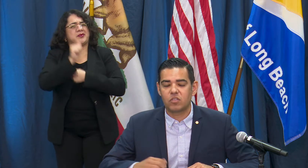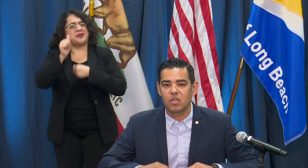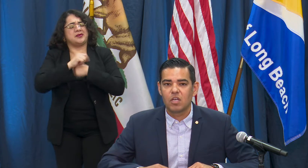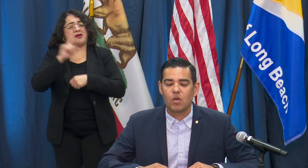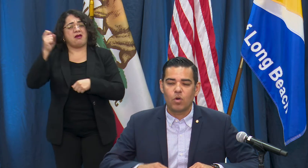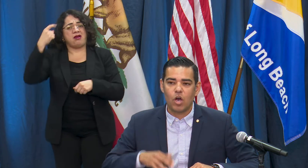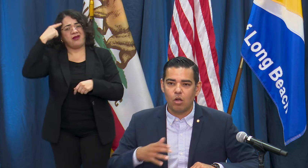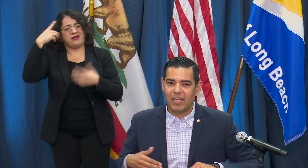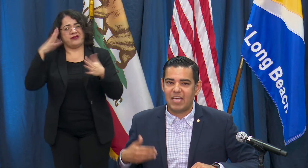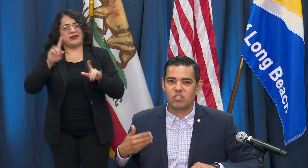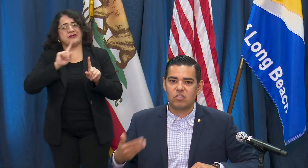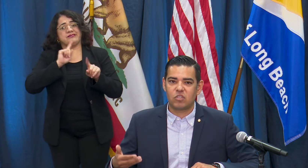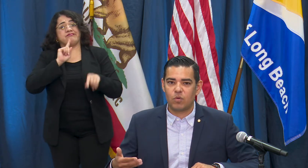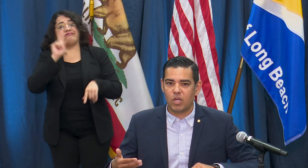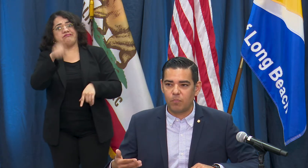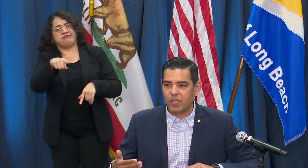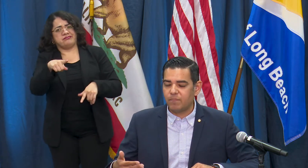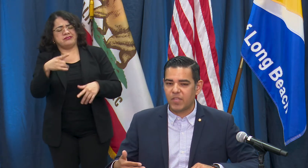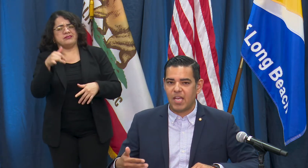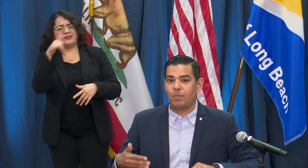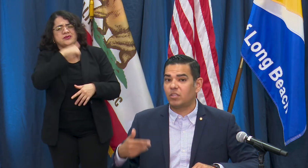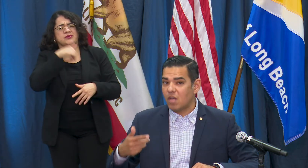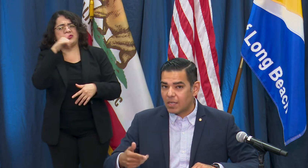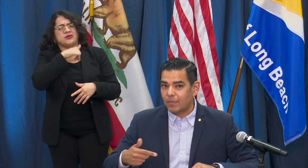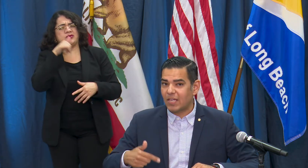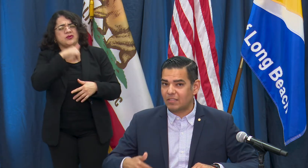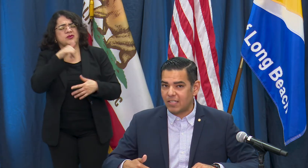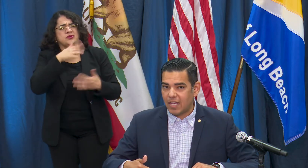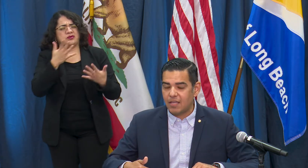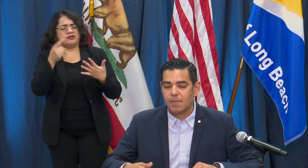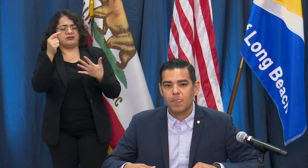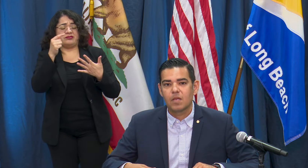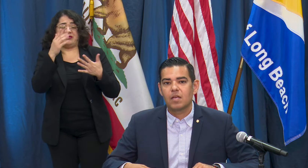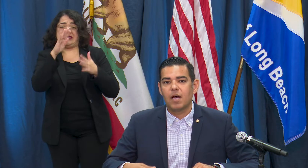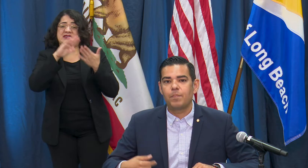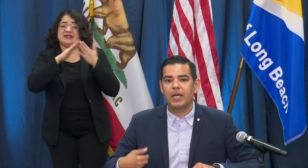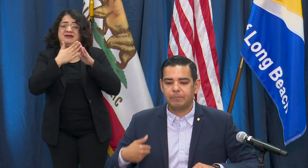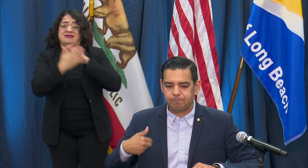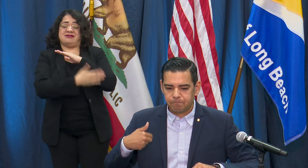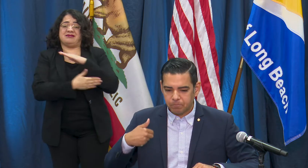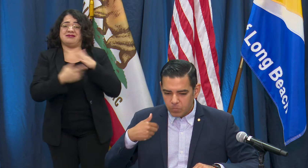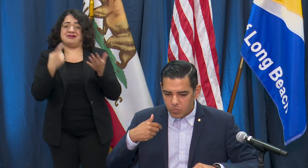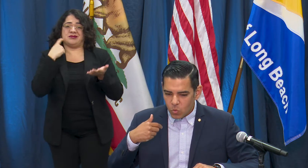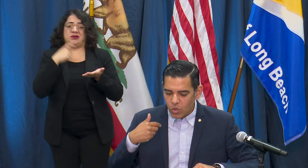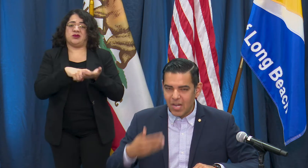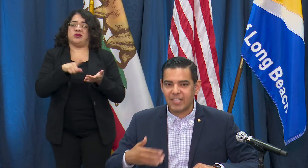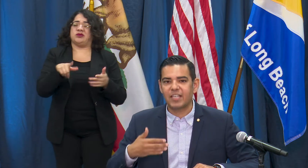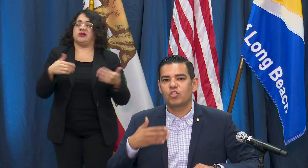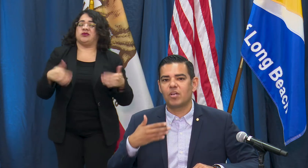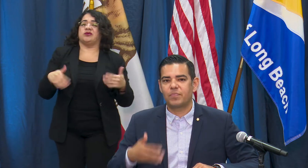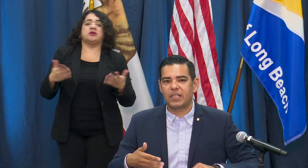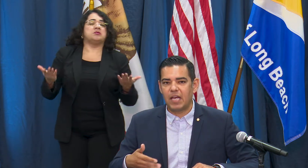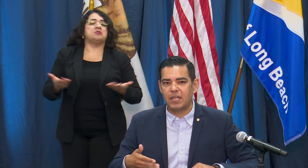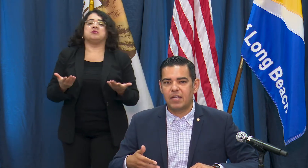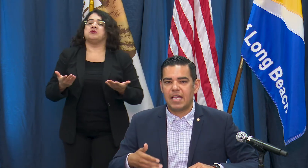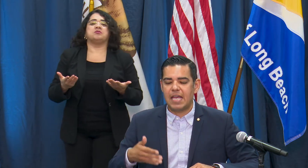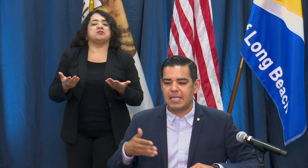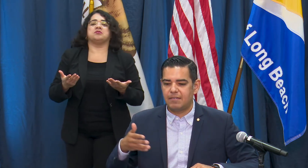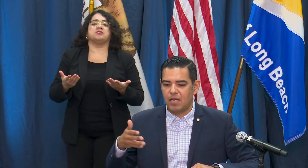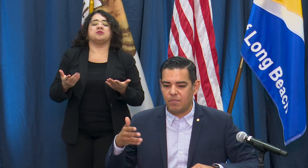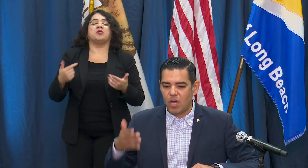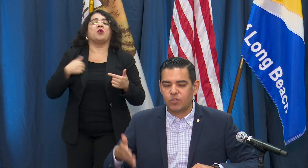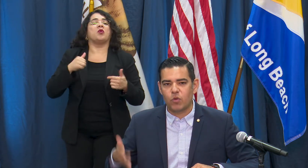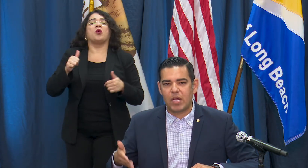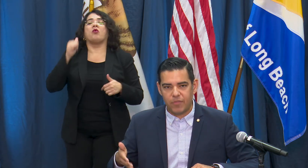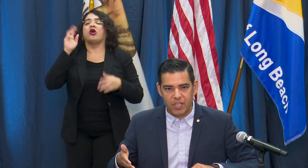Long Beach. We're all anxious to reopen, and I'm going to talk about that today. But we're not going to jump the gun